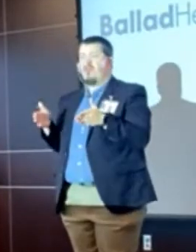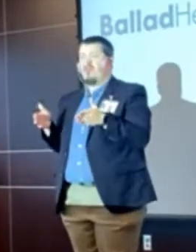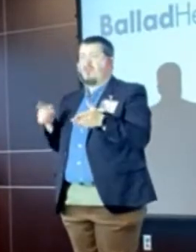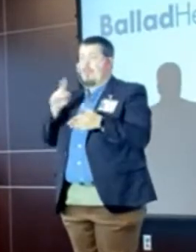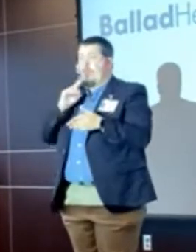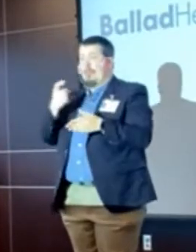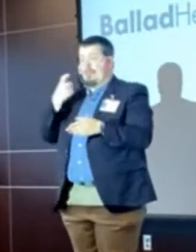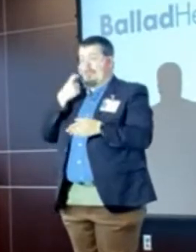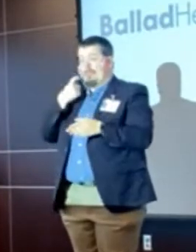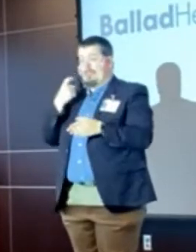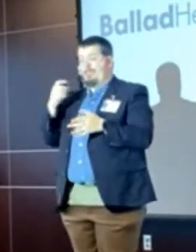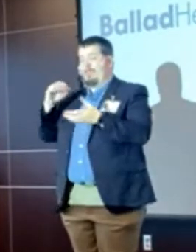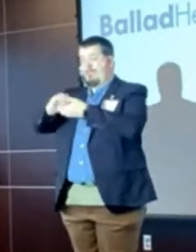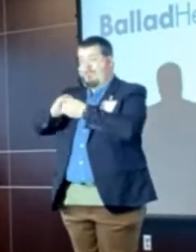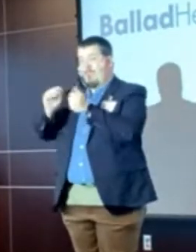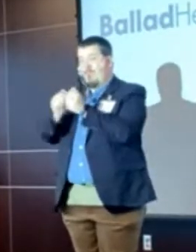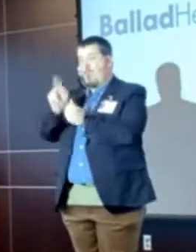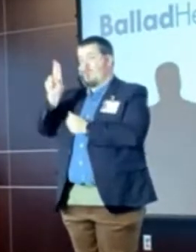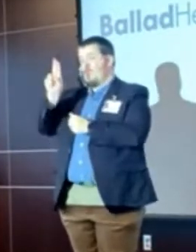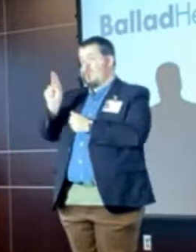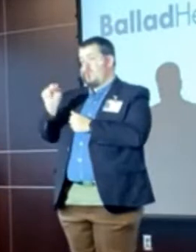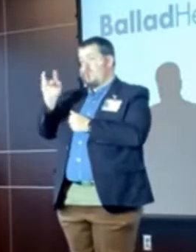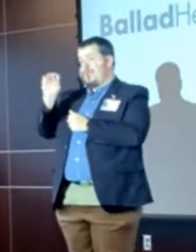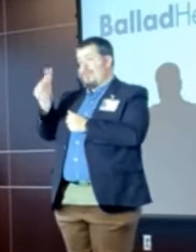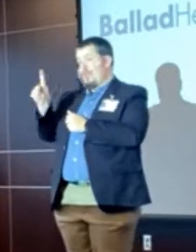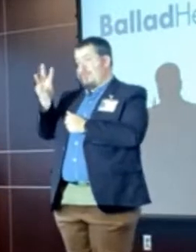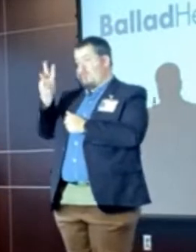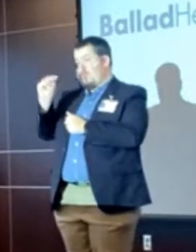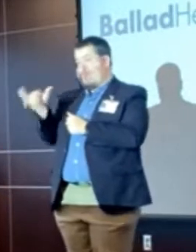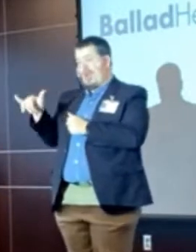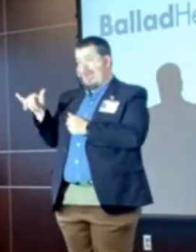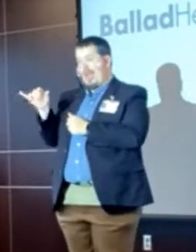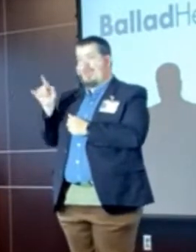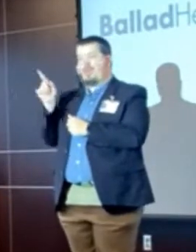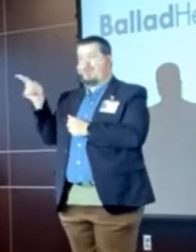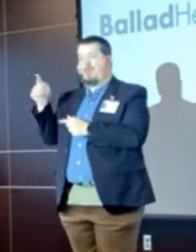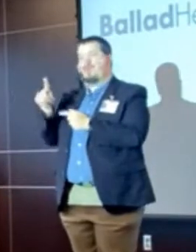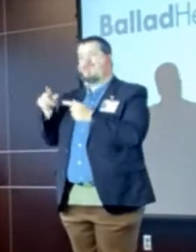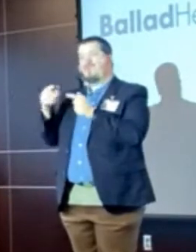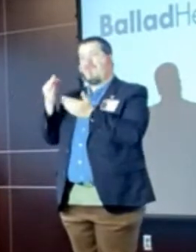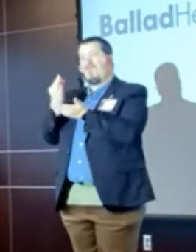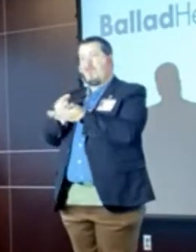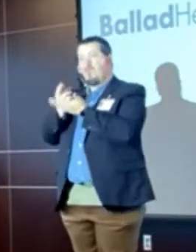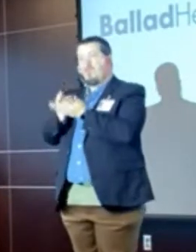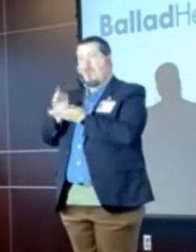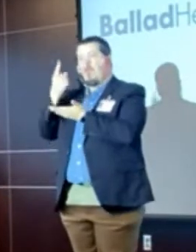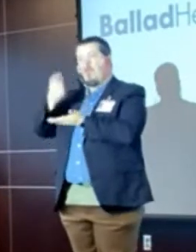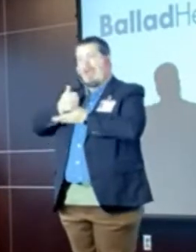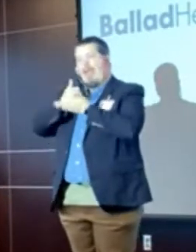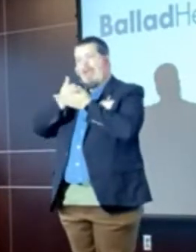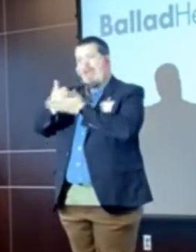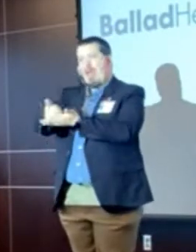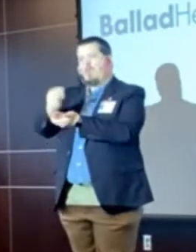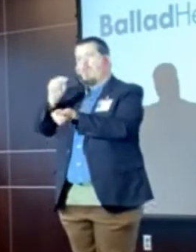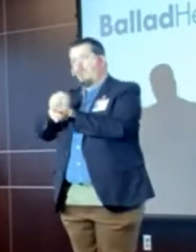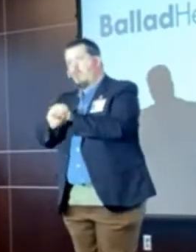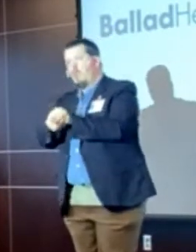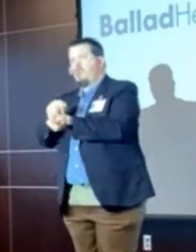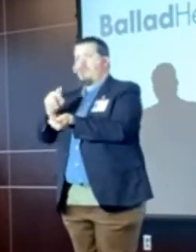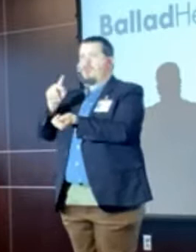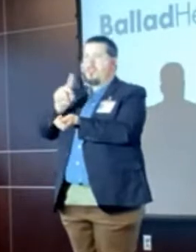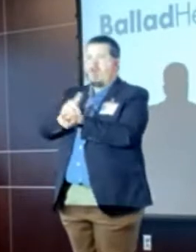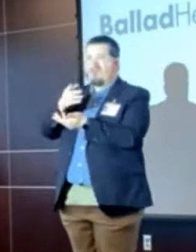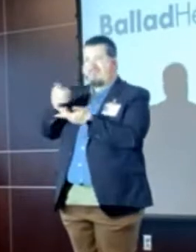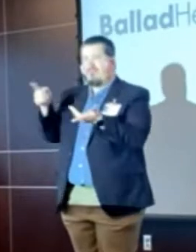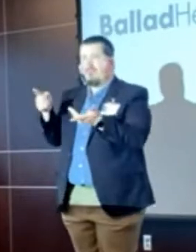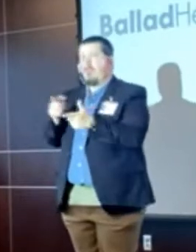recently have teamed up with the United Way of East Tennessee Highlands to create a fundraiser to benefit our frontline healthcare workers.